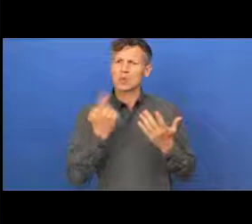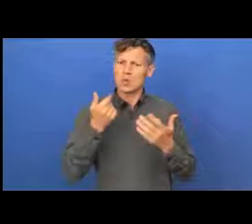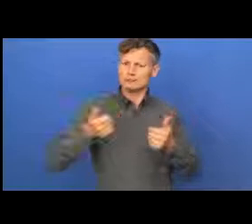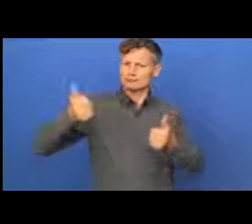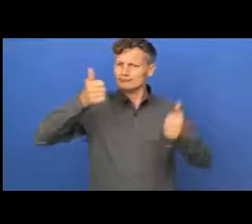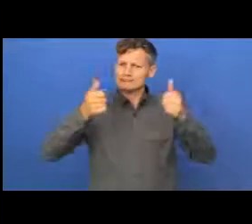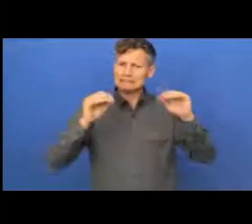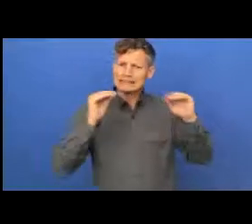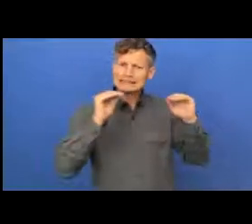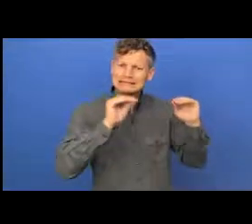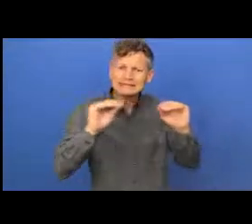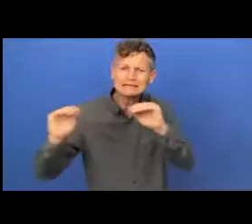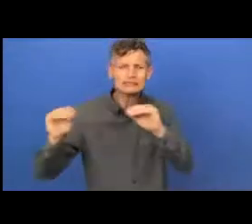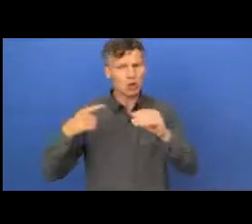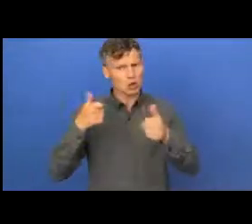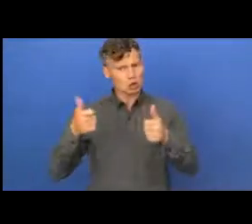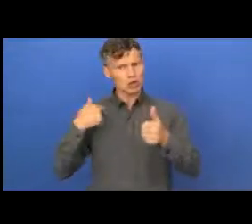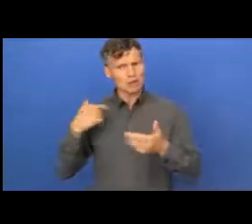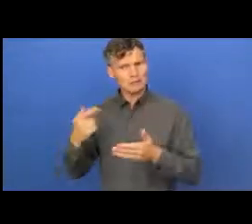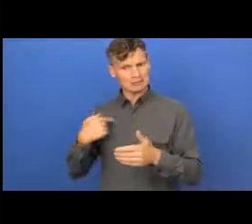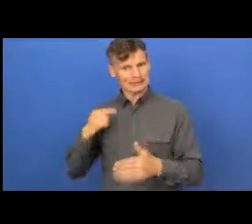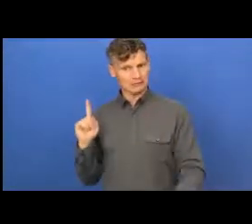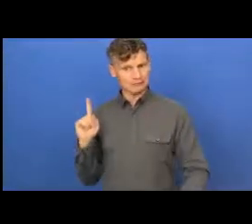appropriately, it would have been easier.